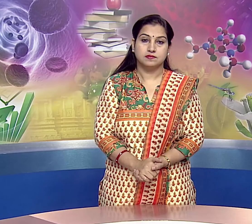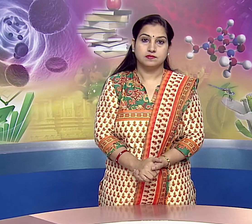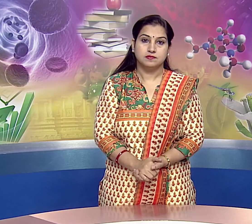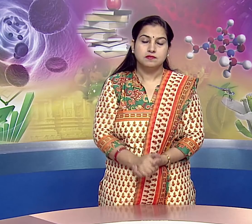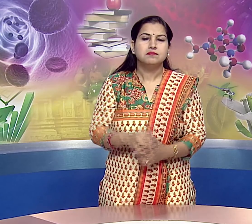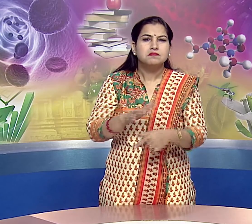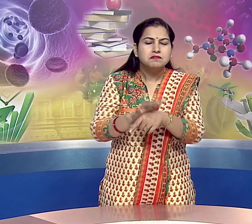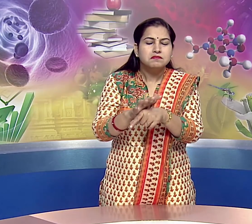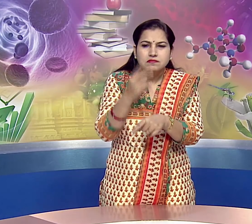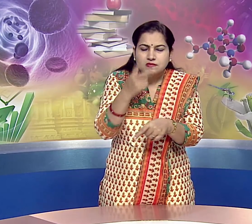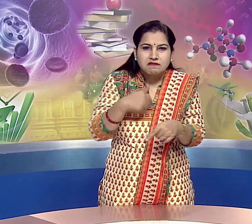Gradually, he felt